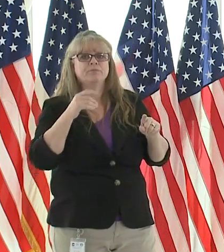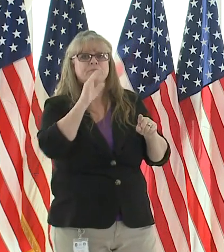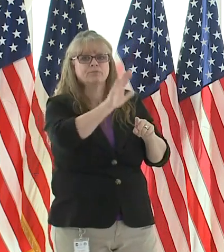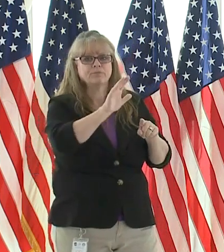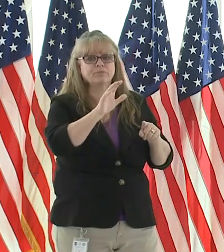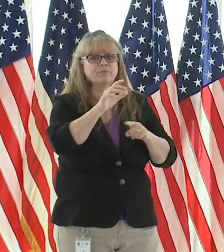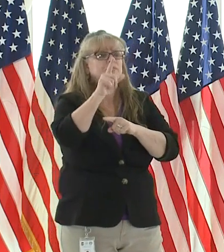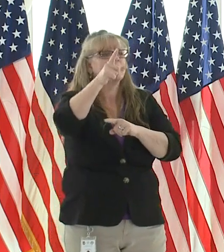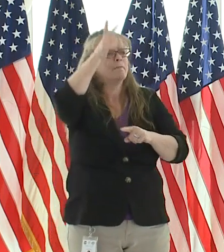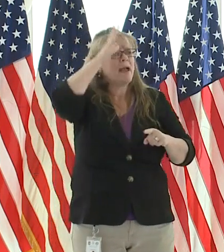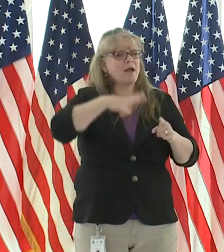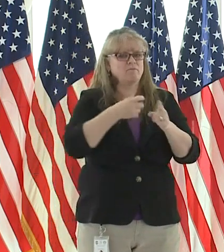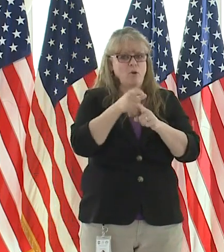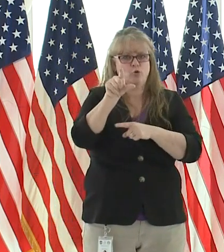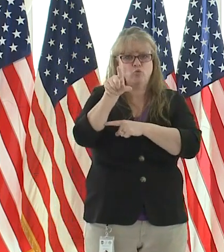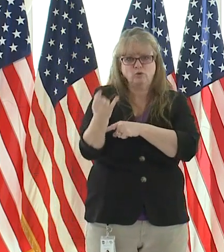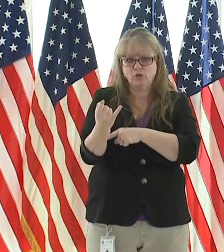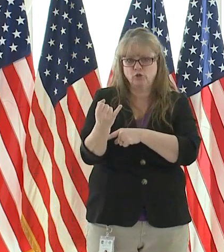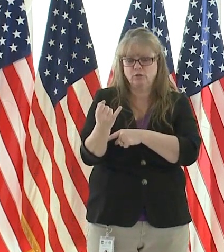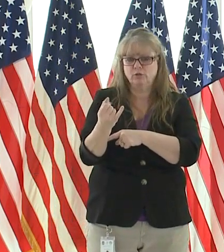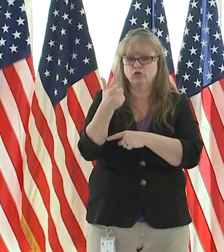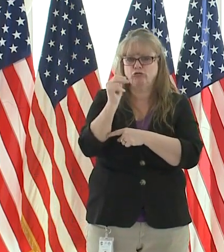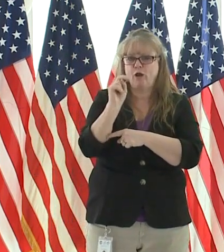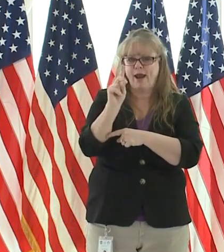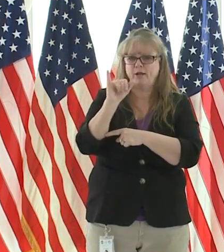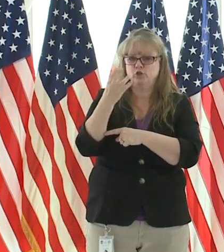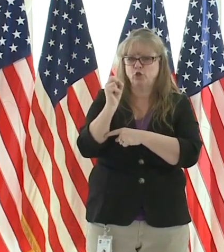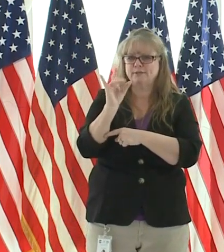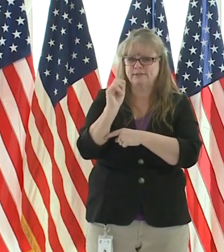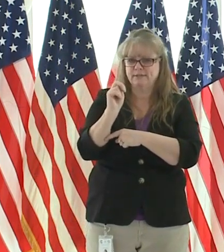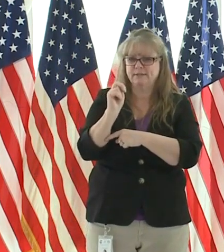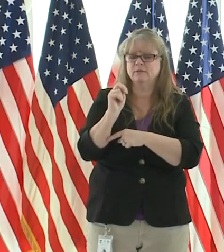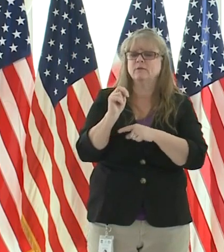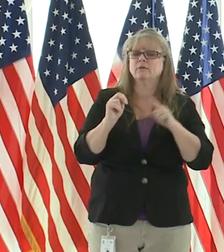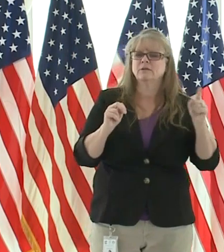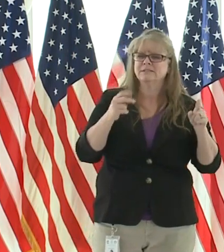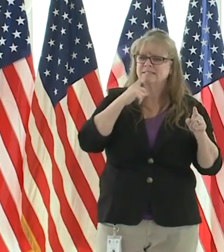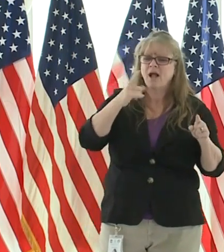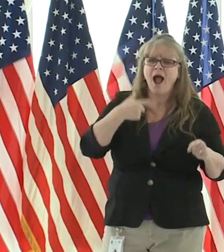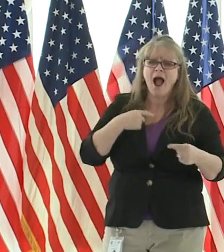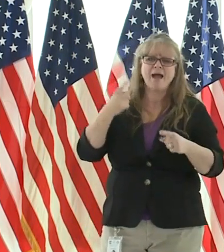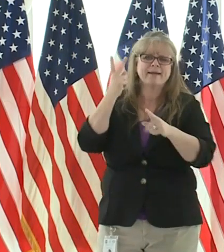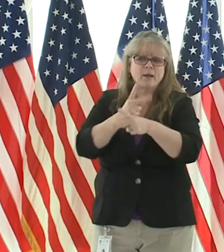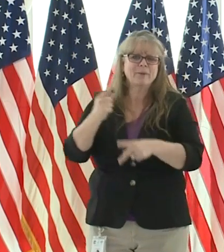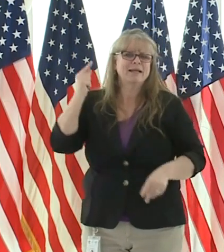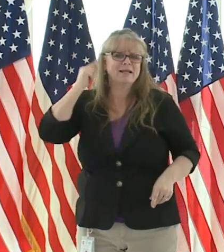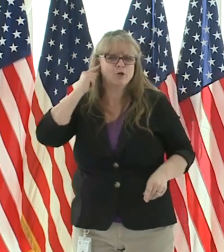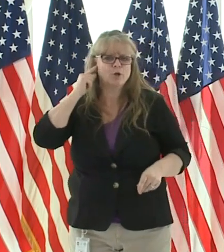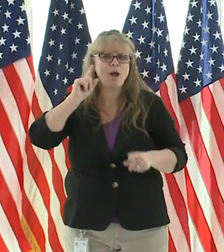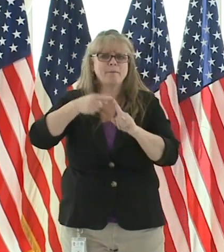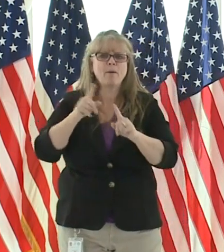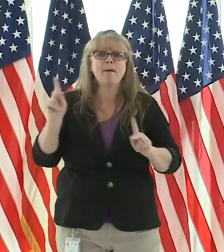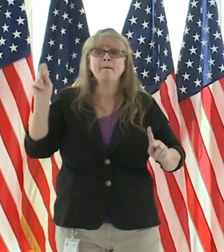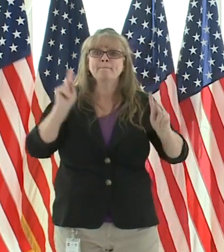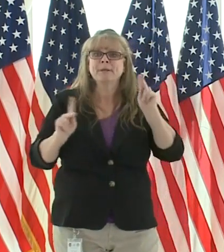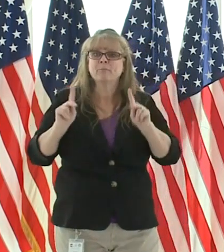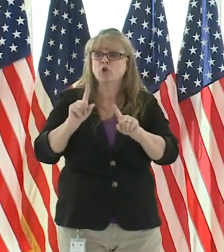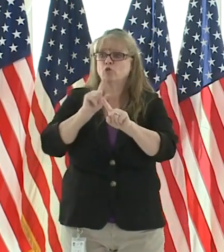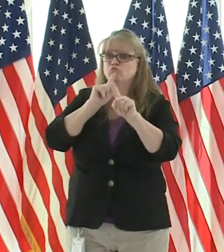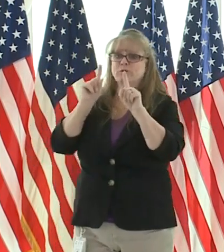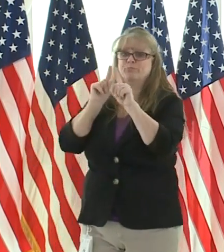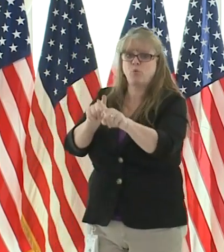hearing a lot of reports around here, and I know I've seen some stuff going on statewide about neighbors reporting on other neighbors for not